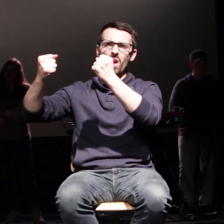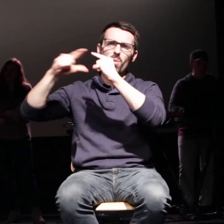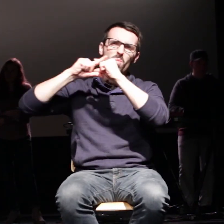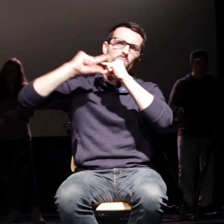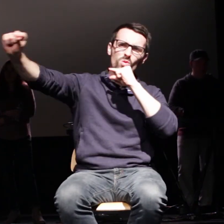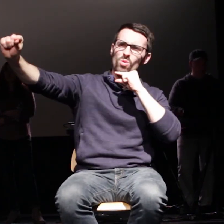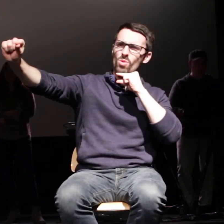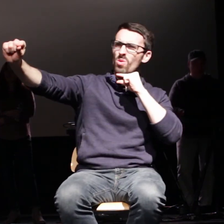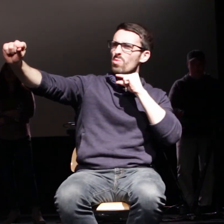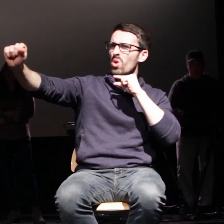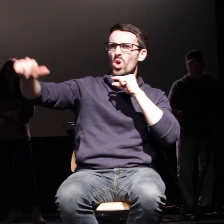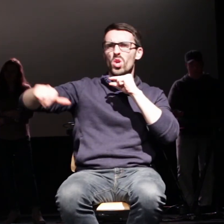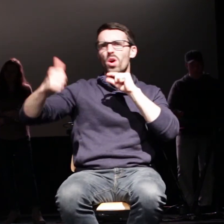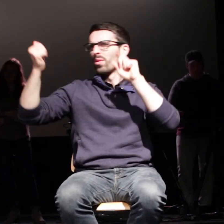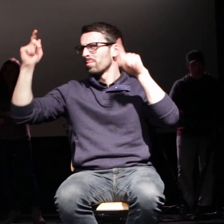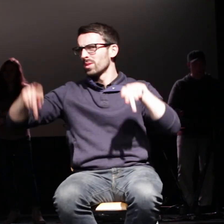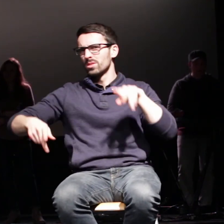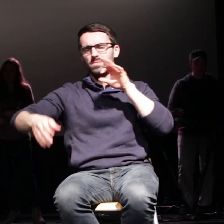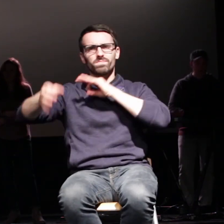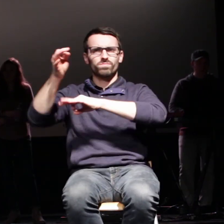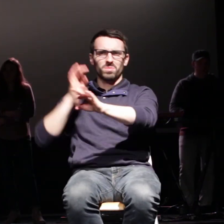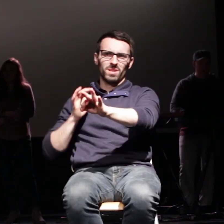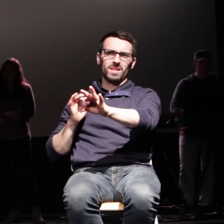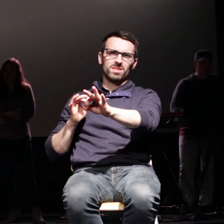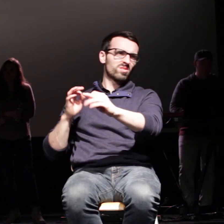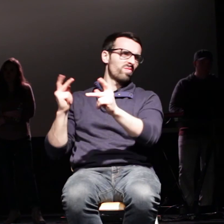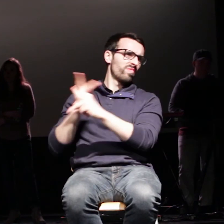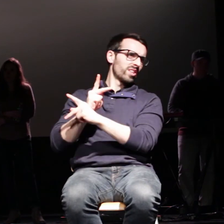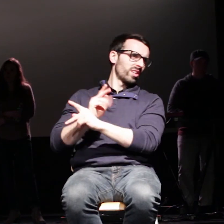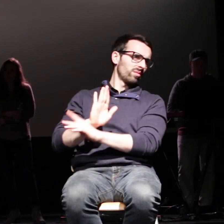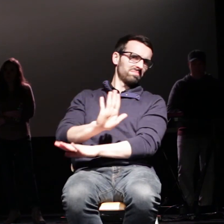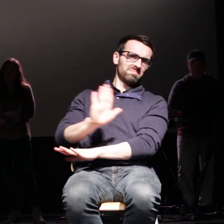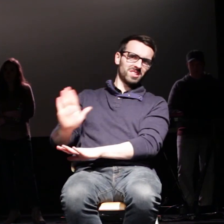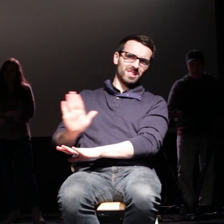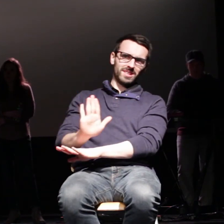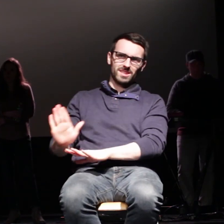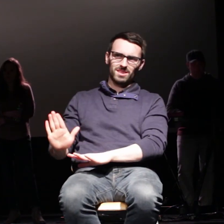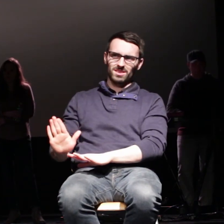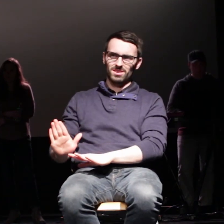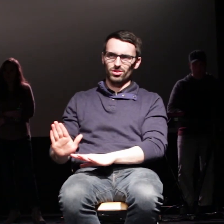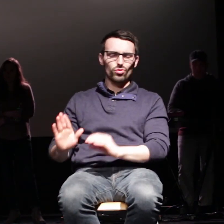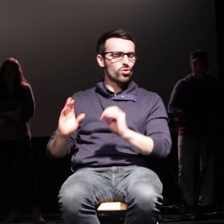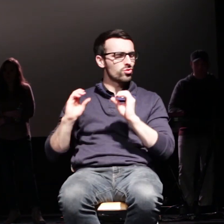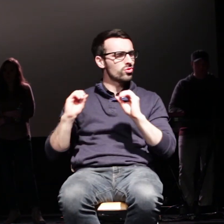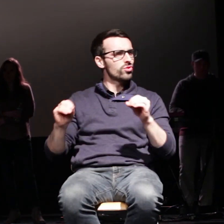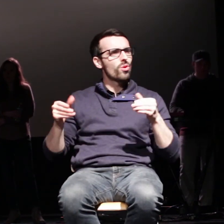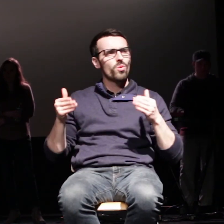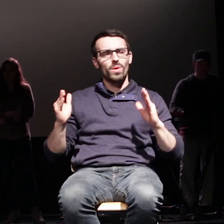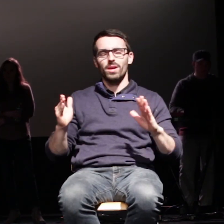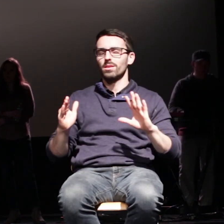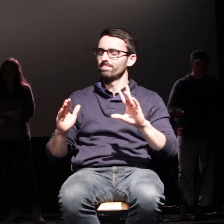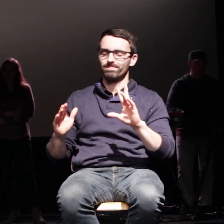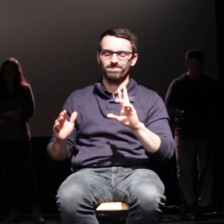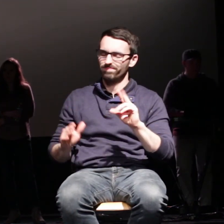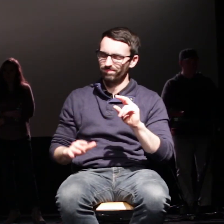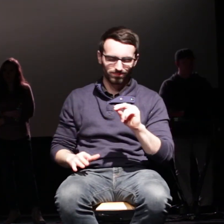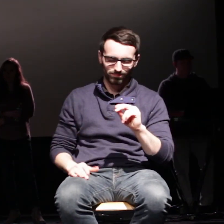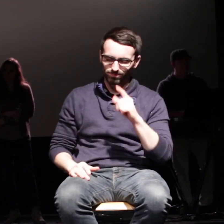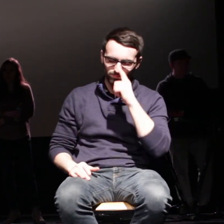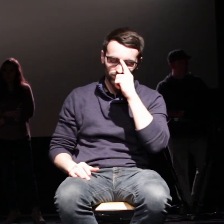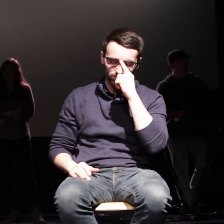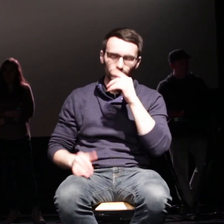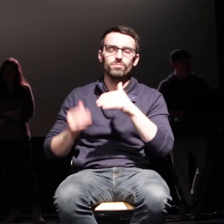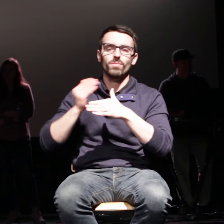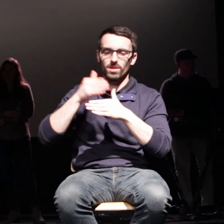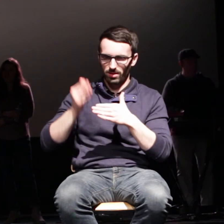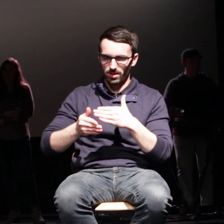figure out this funeral. I don't even know. And ultimately, though, the rest of me, there's no way I could do that to this family. I love them so much. And so ultimately what